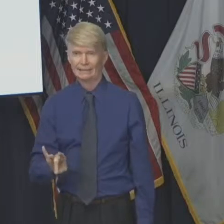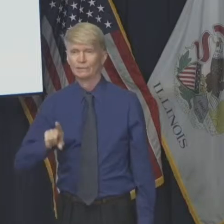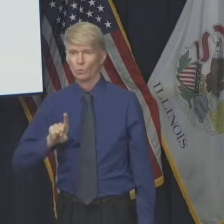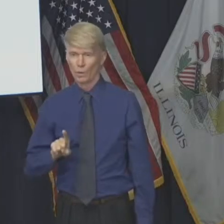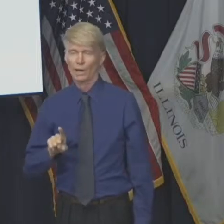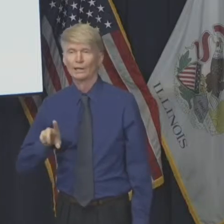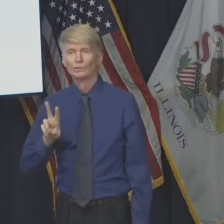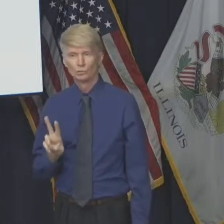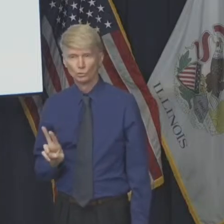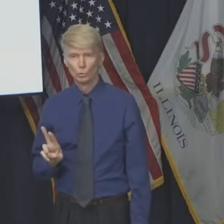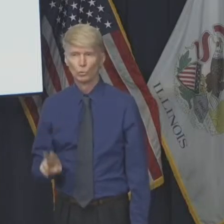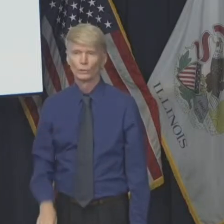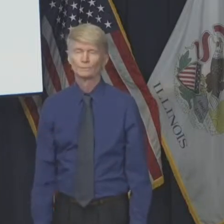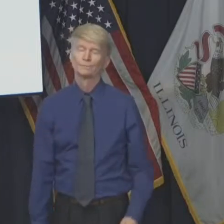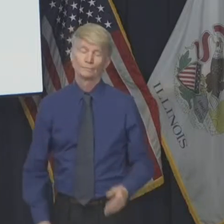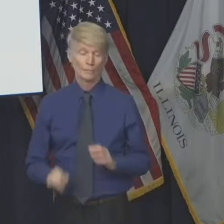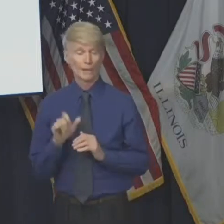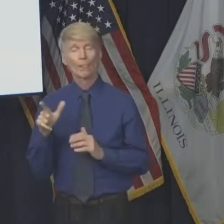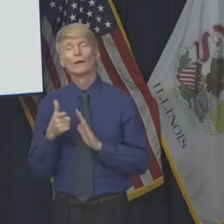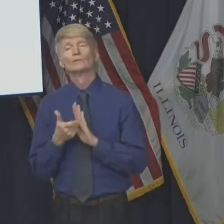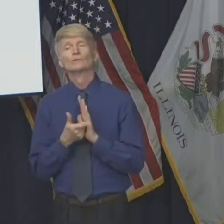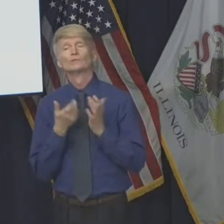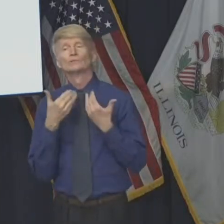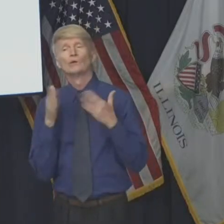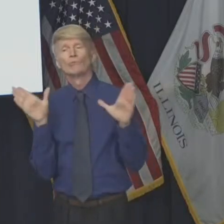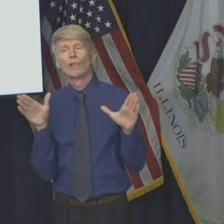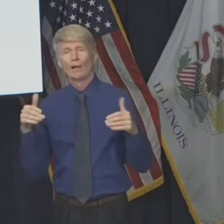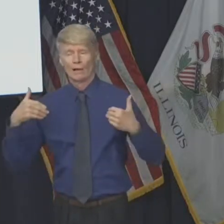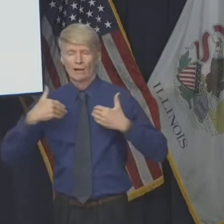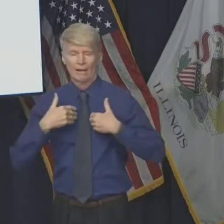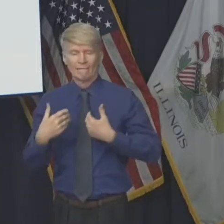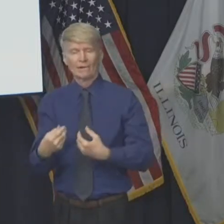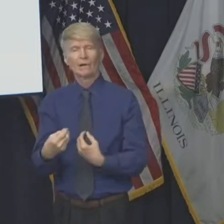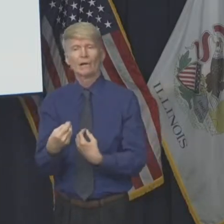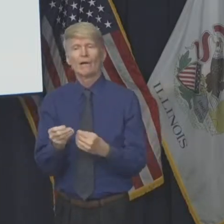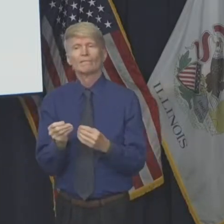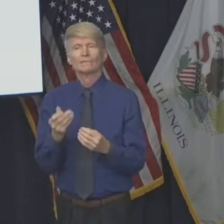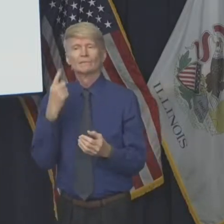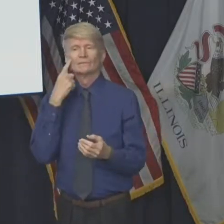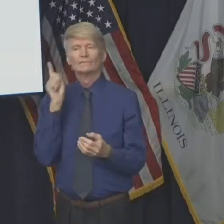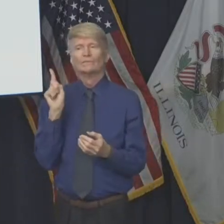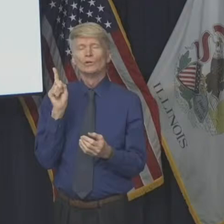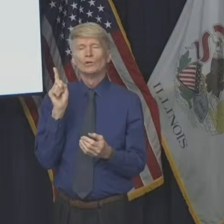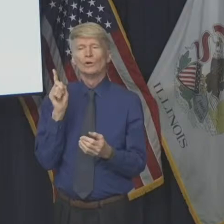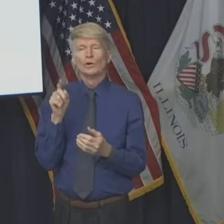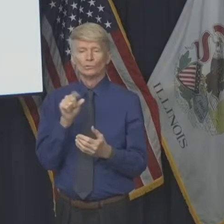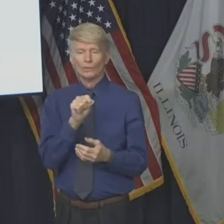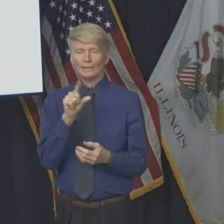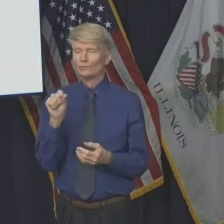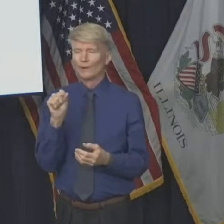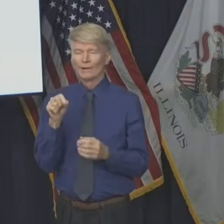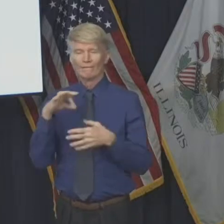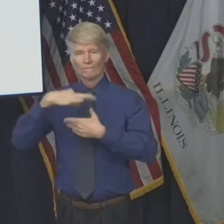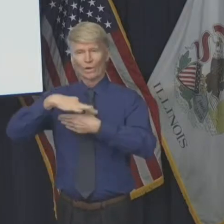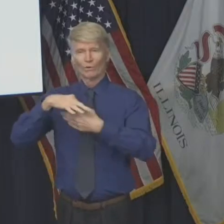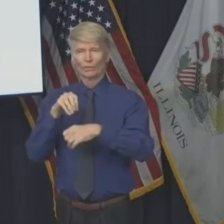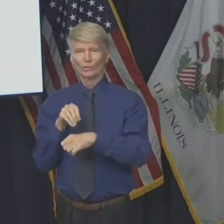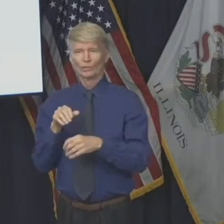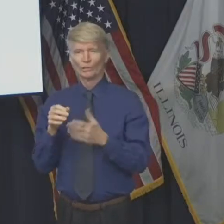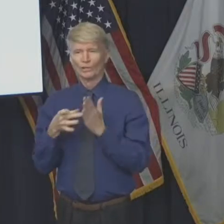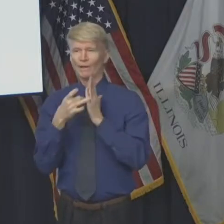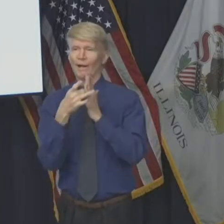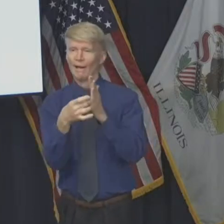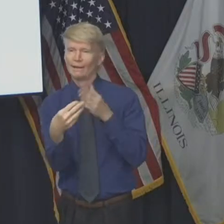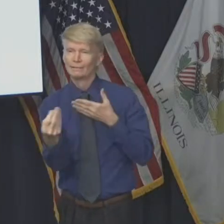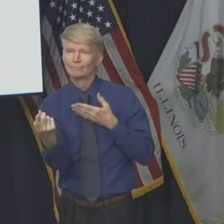866-559-6812. The Illinois Attorney General's Office also has a 2020 voter guide with frequently asked questions on its